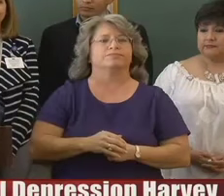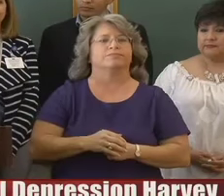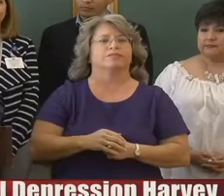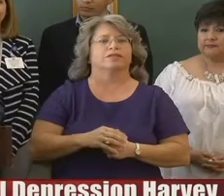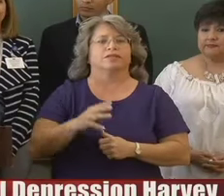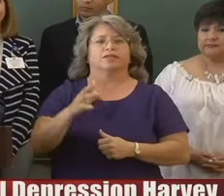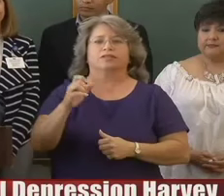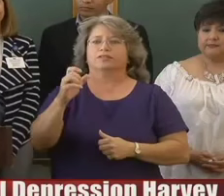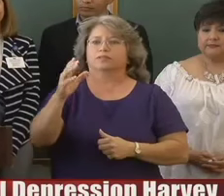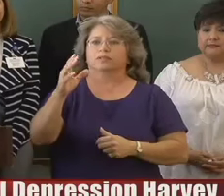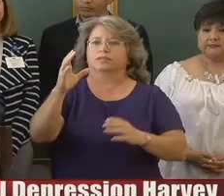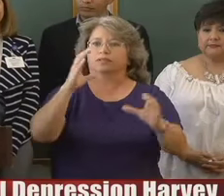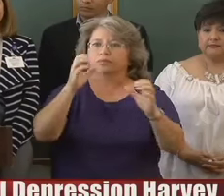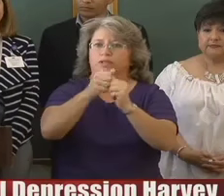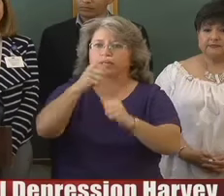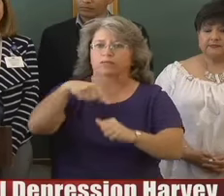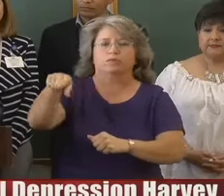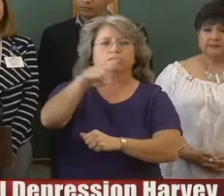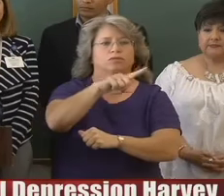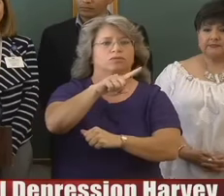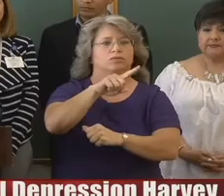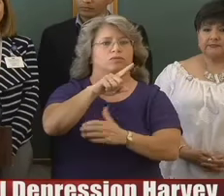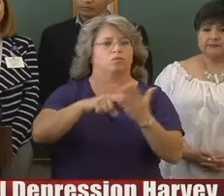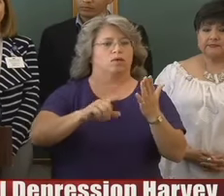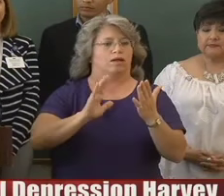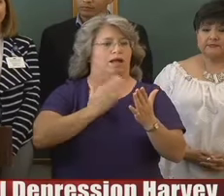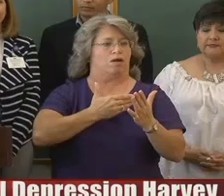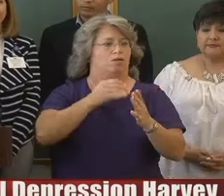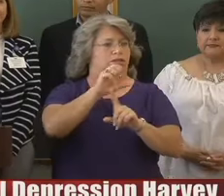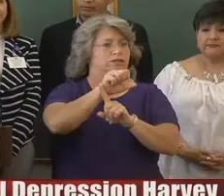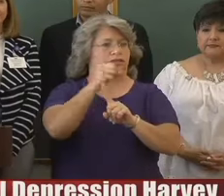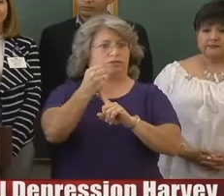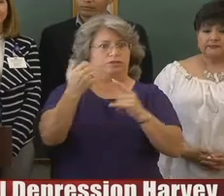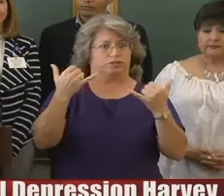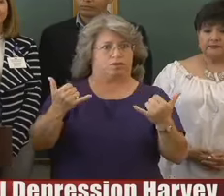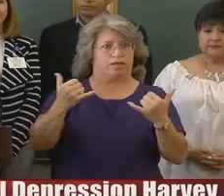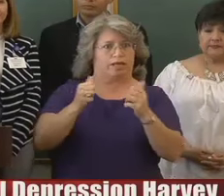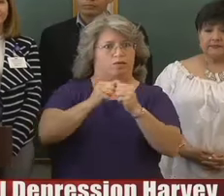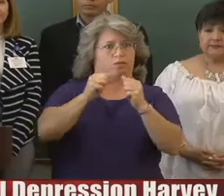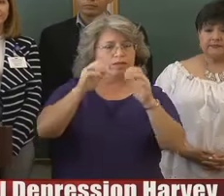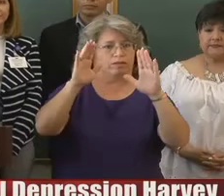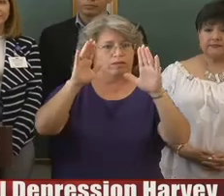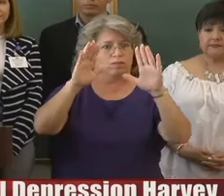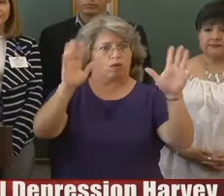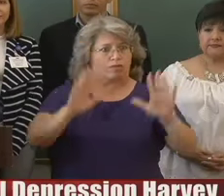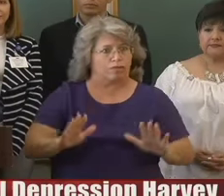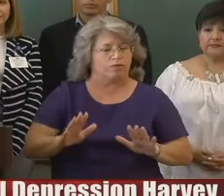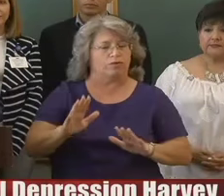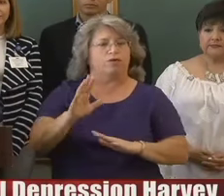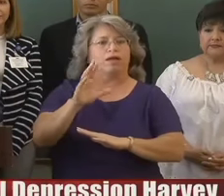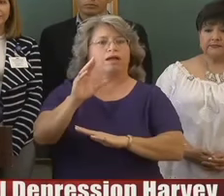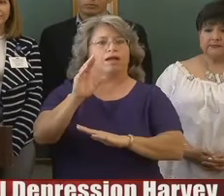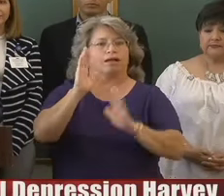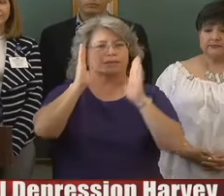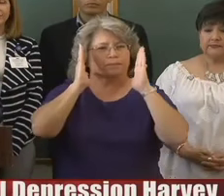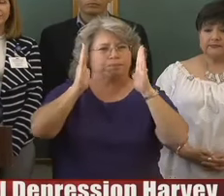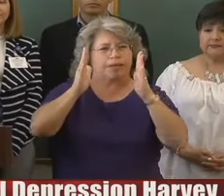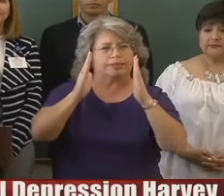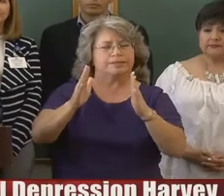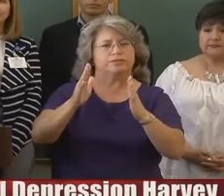just want to communicate with you what the situation is currently with the weather, and to pay attention